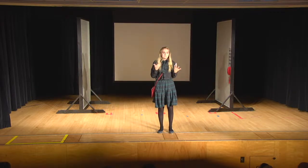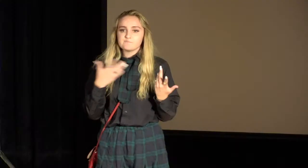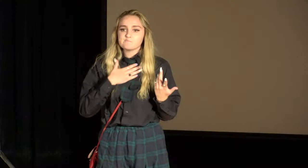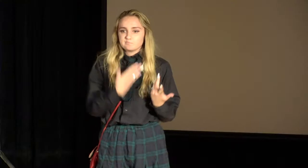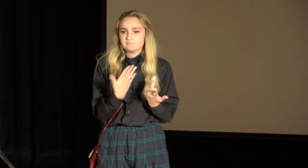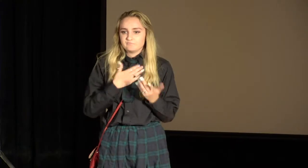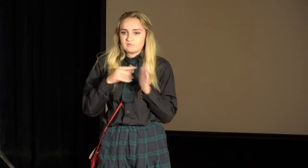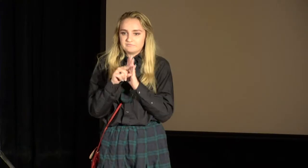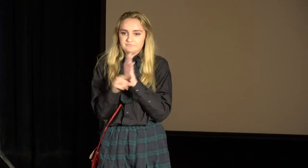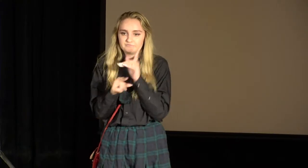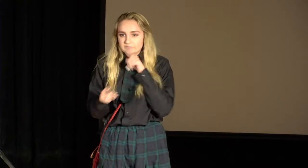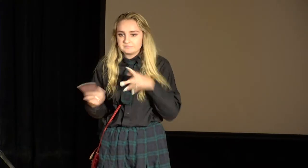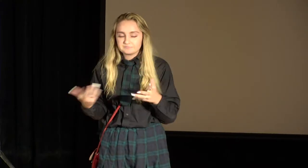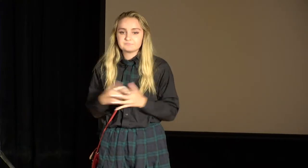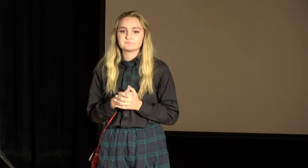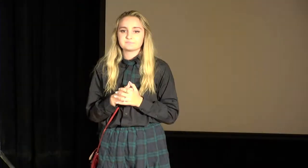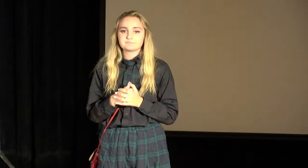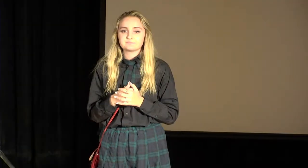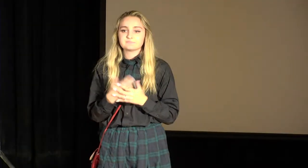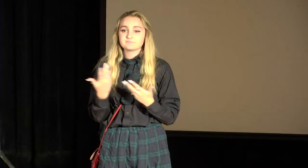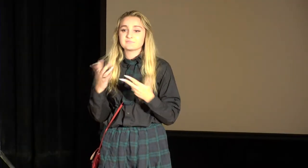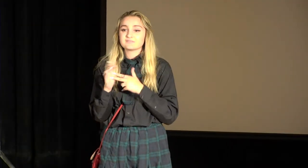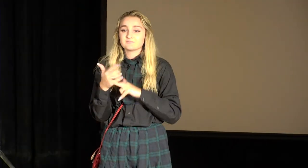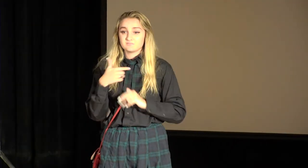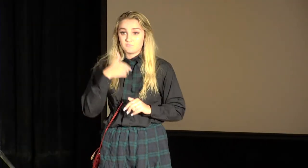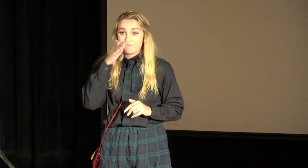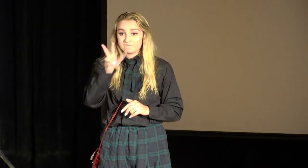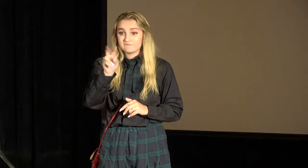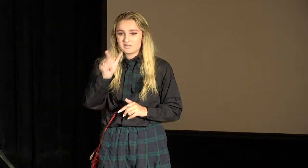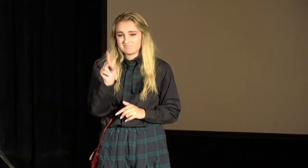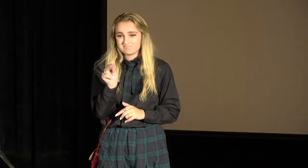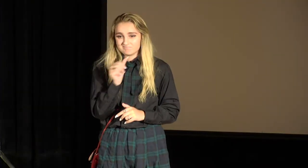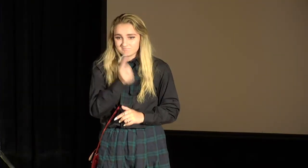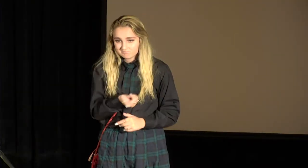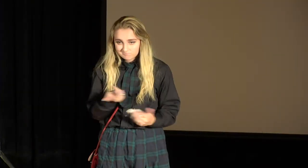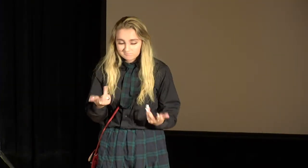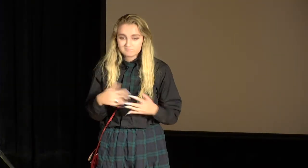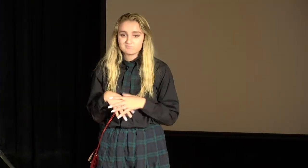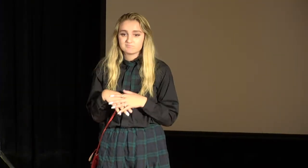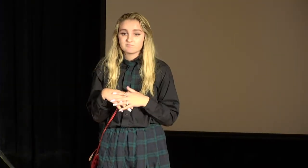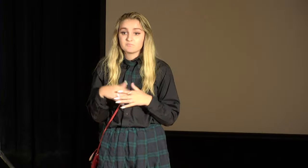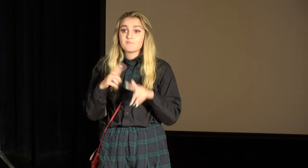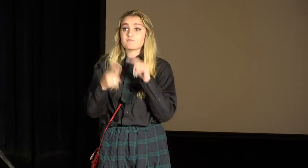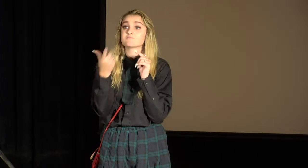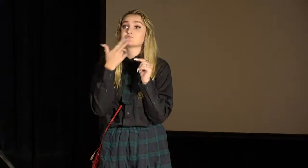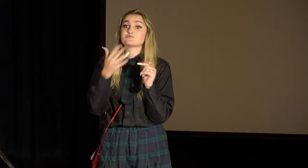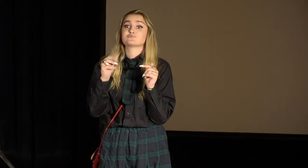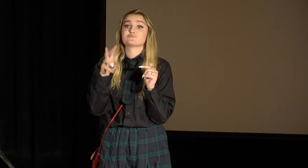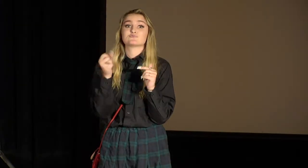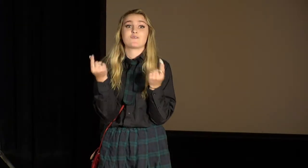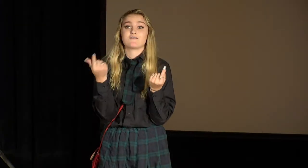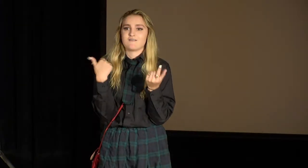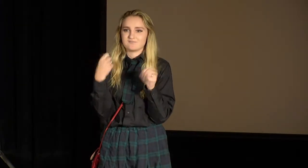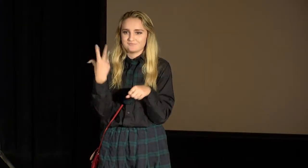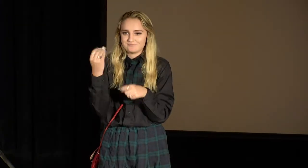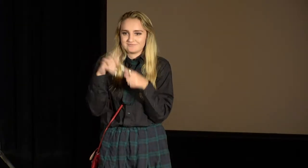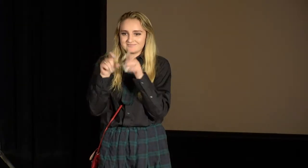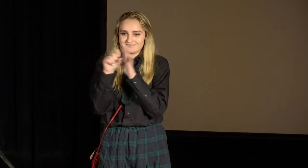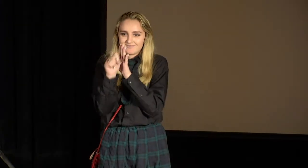I confess what I did to the principal. My grade was docked, and means I didn't get valedictorian. I'm